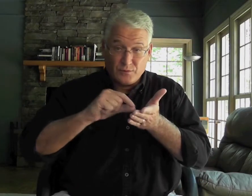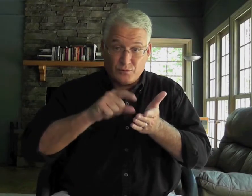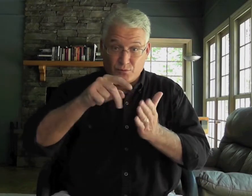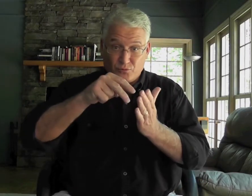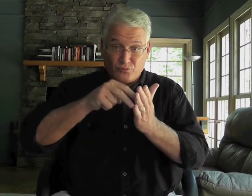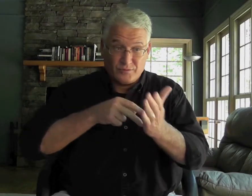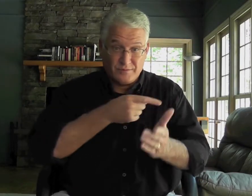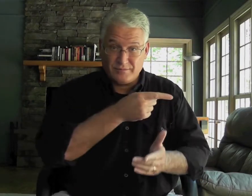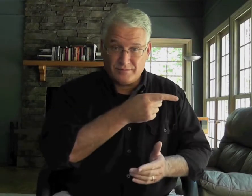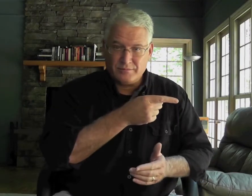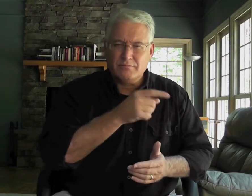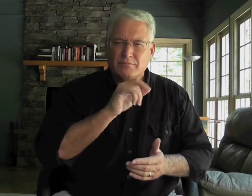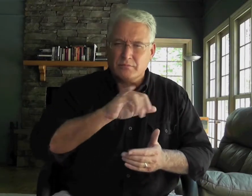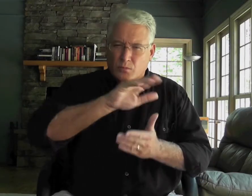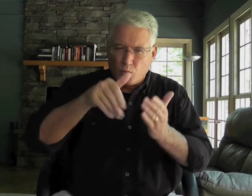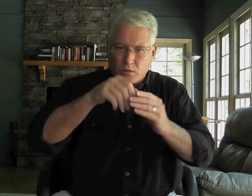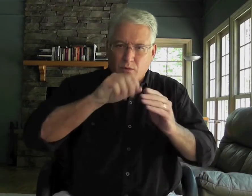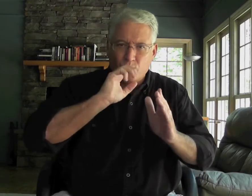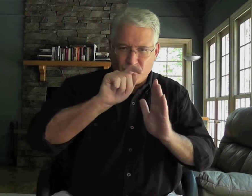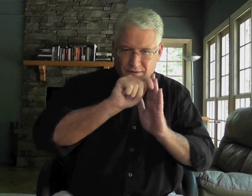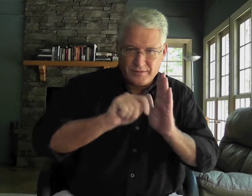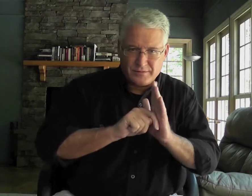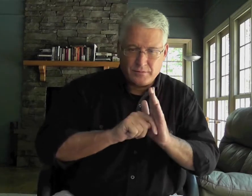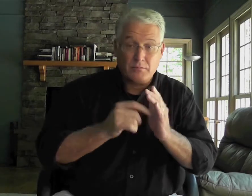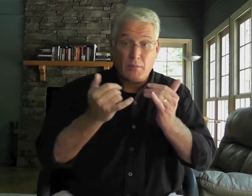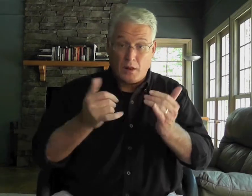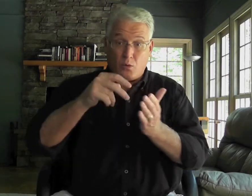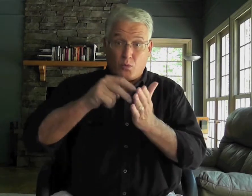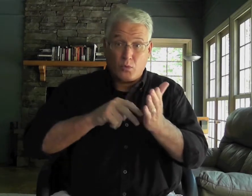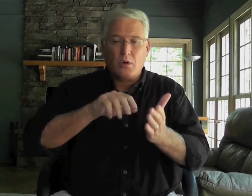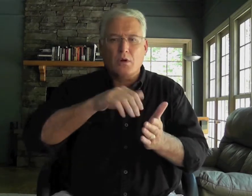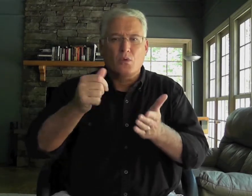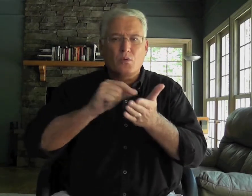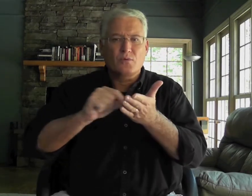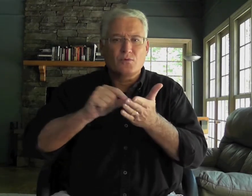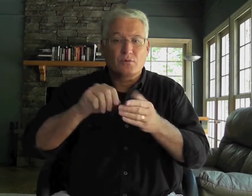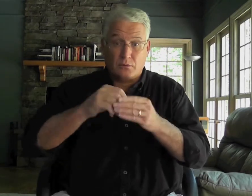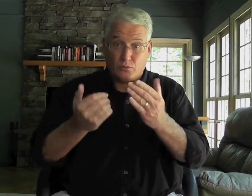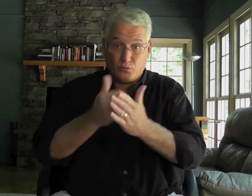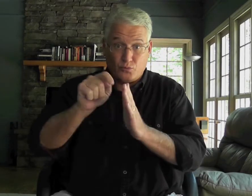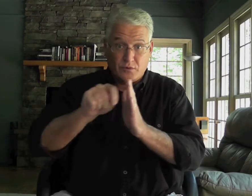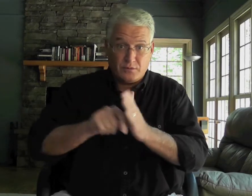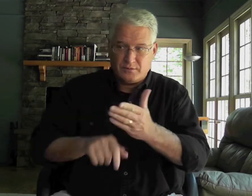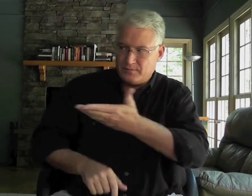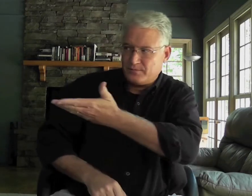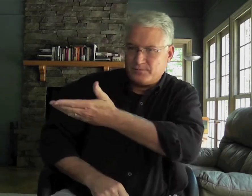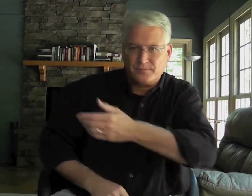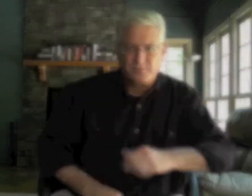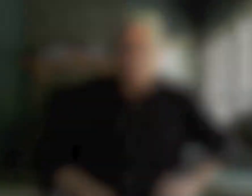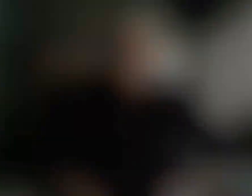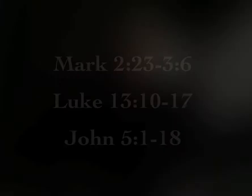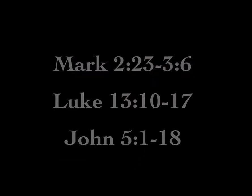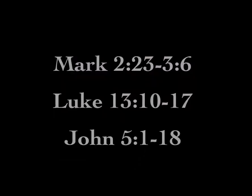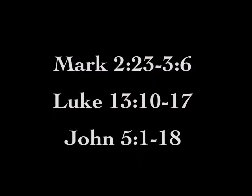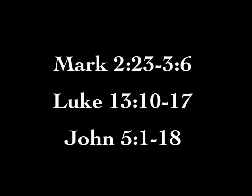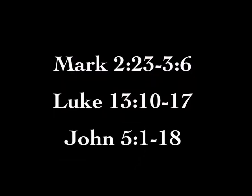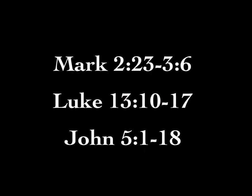Now, all of those verses, they're from the Old Testament. Now, I have some other verses I'd like you to read, and they're all from the New